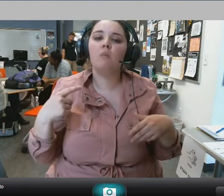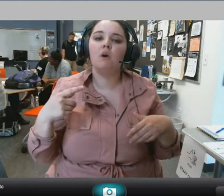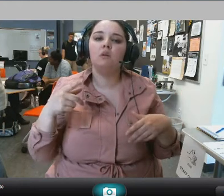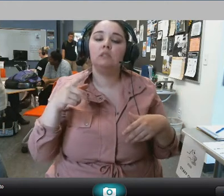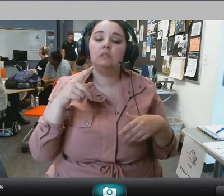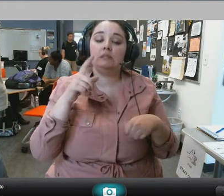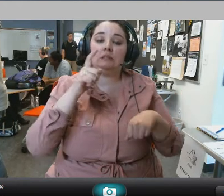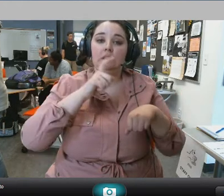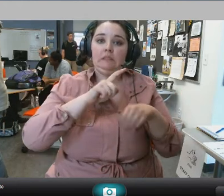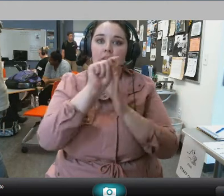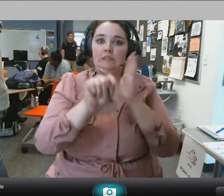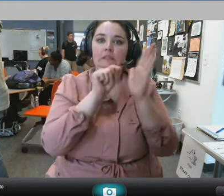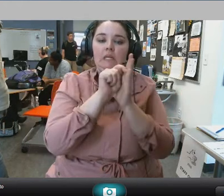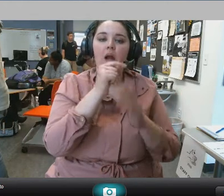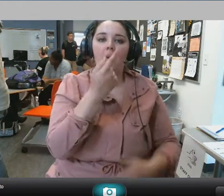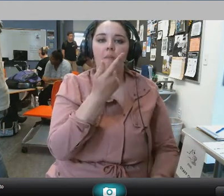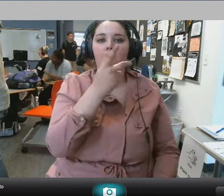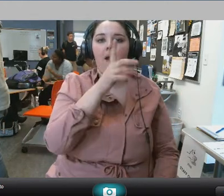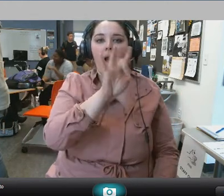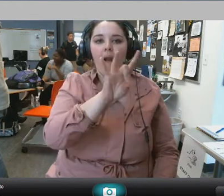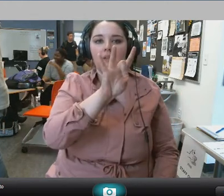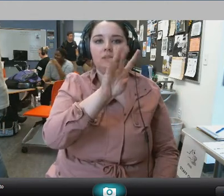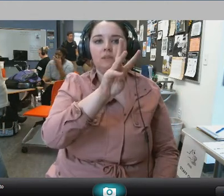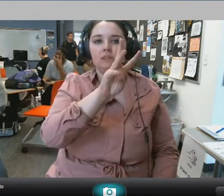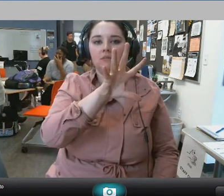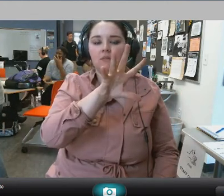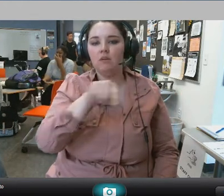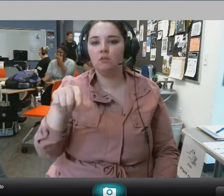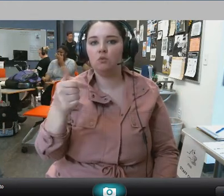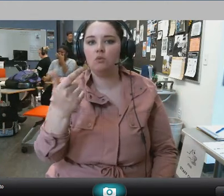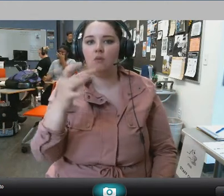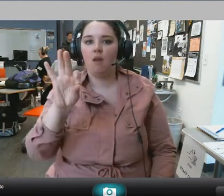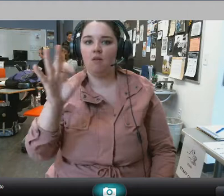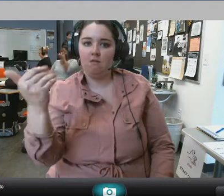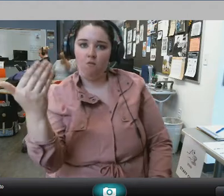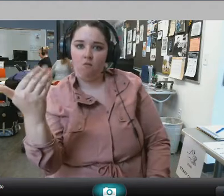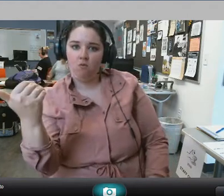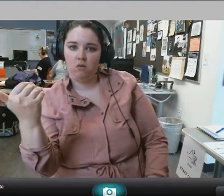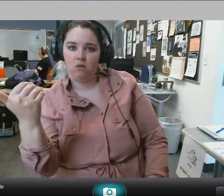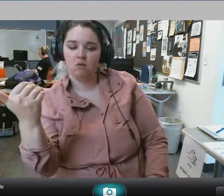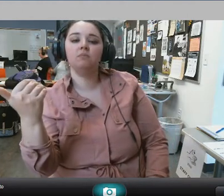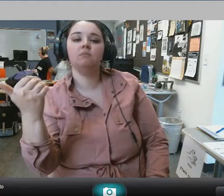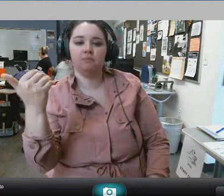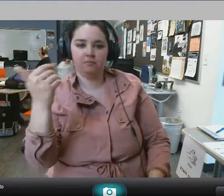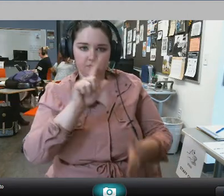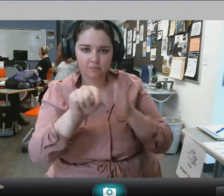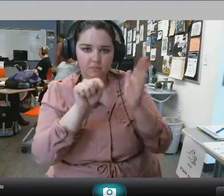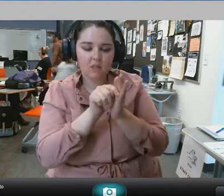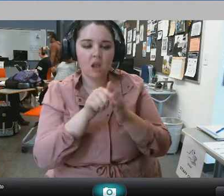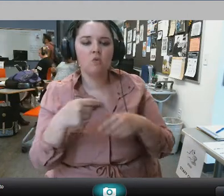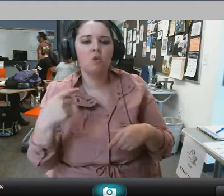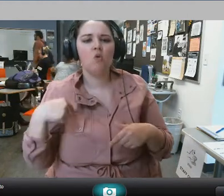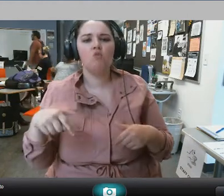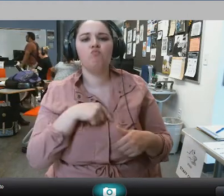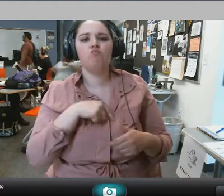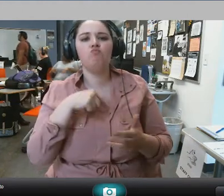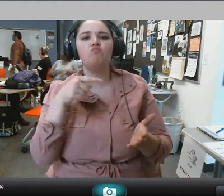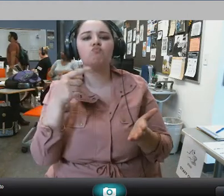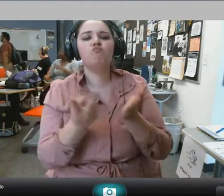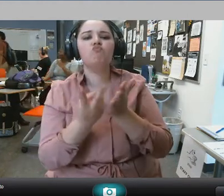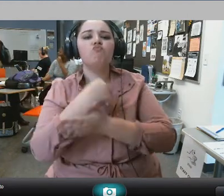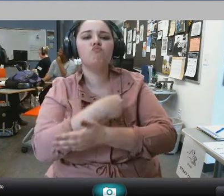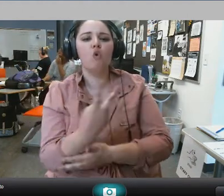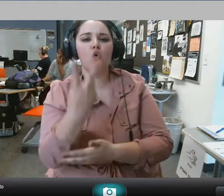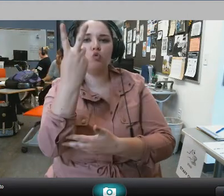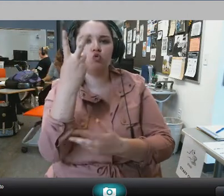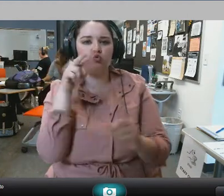between 1865 and 1914. And we're going to look at two viewpoints. The first viewpoint we're going to look